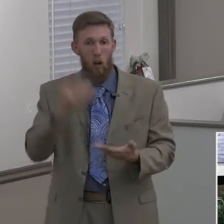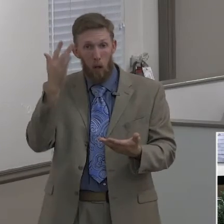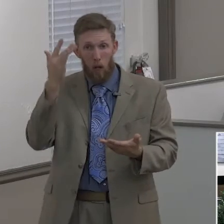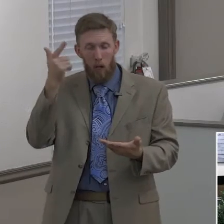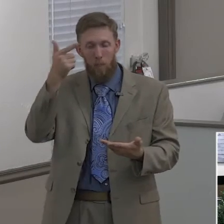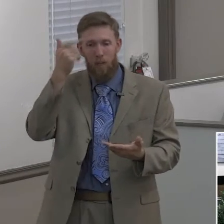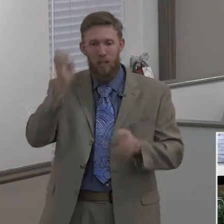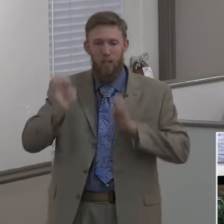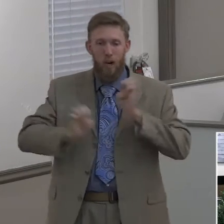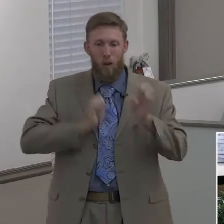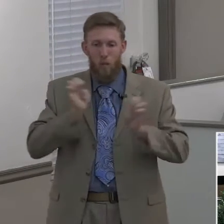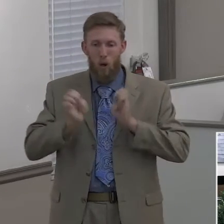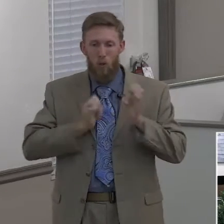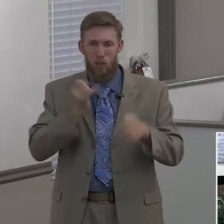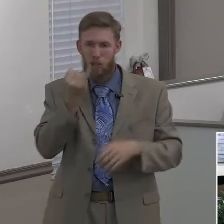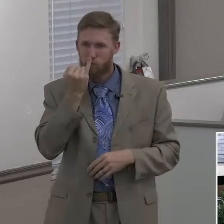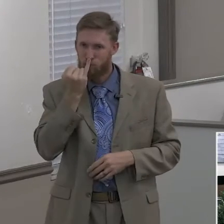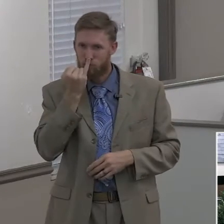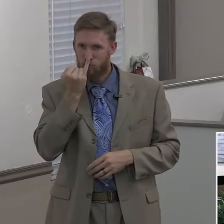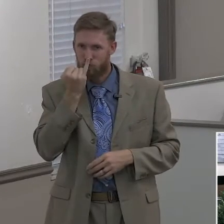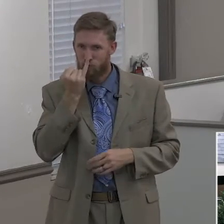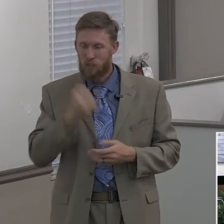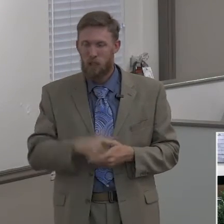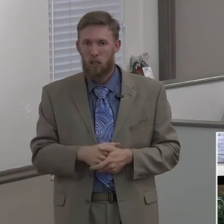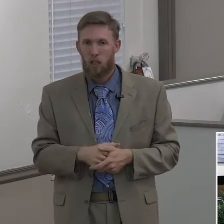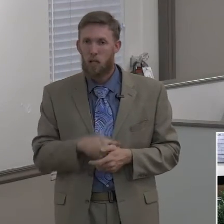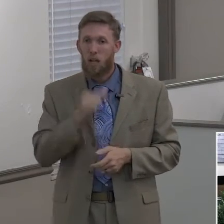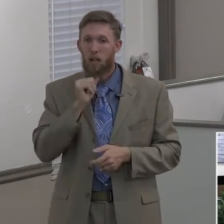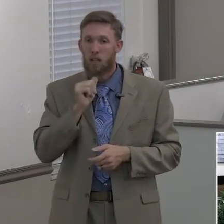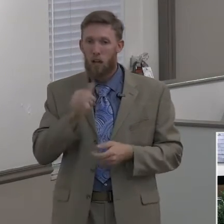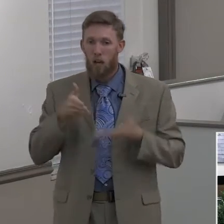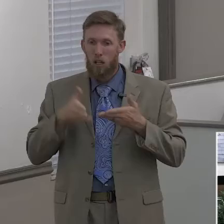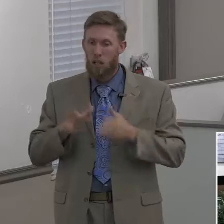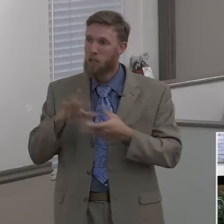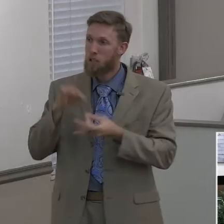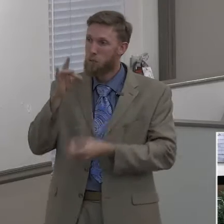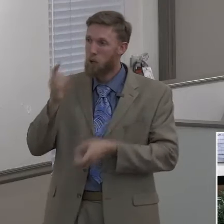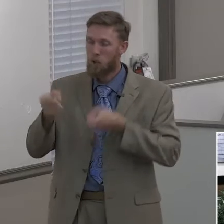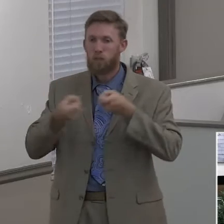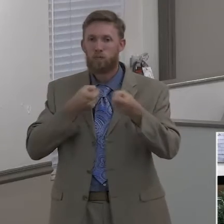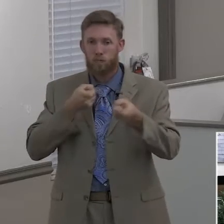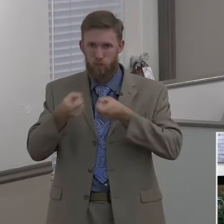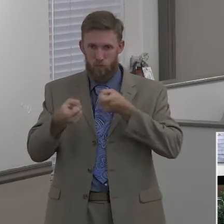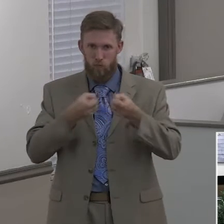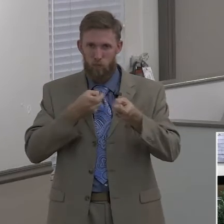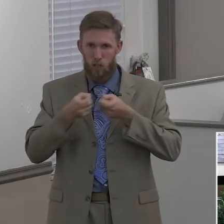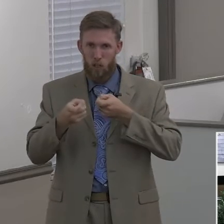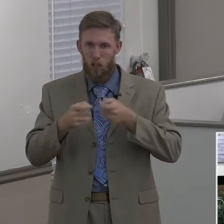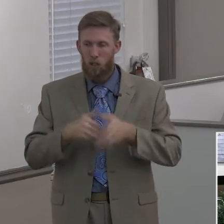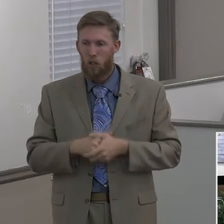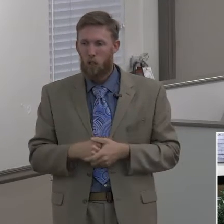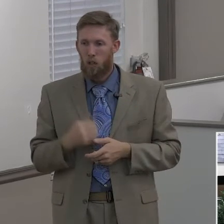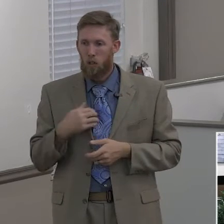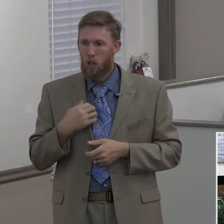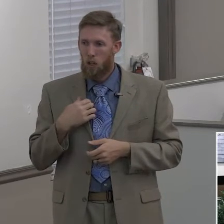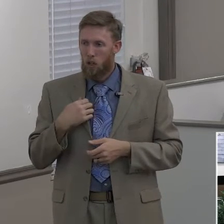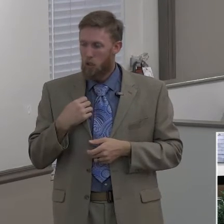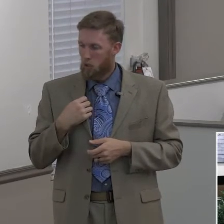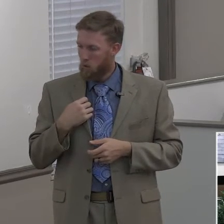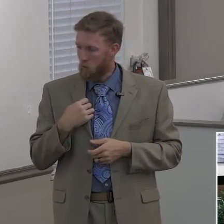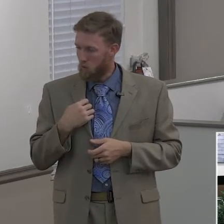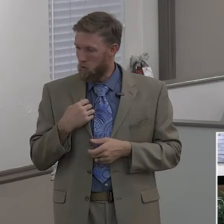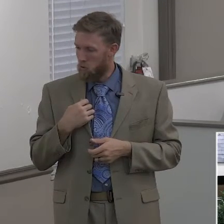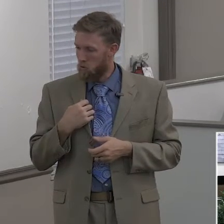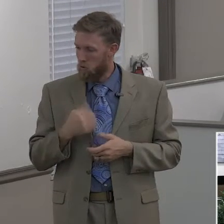Because they're emotionally immature and not a spirit-controlled person. Here's a person who, you know,